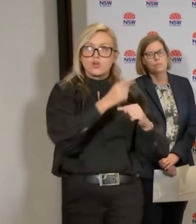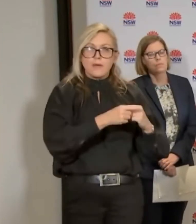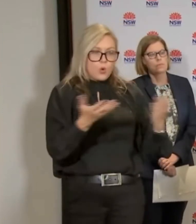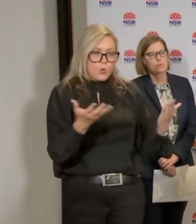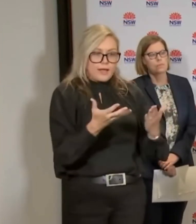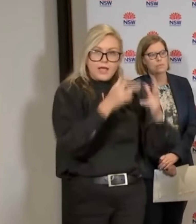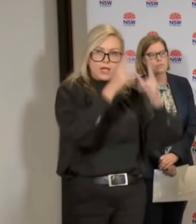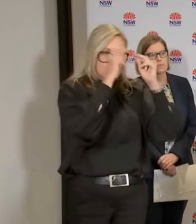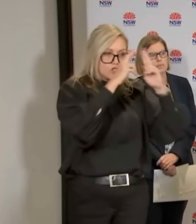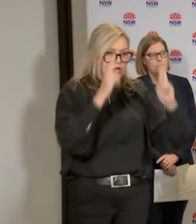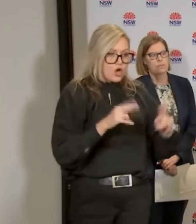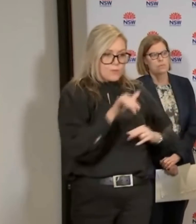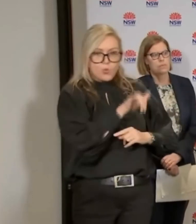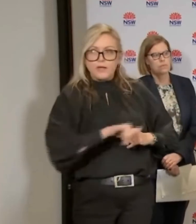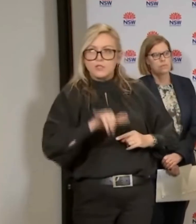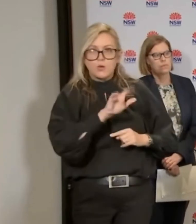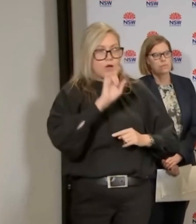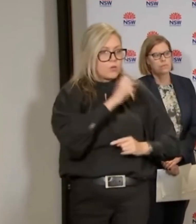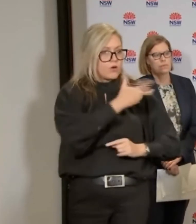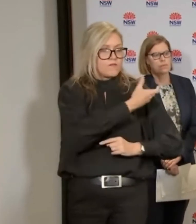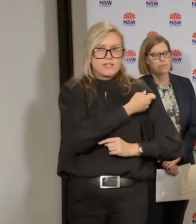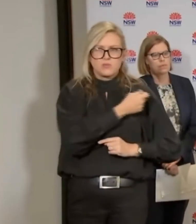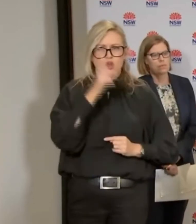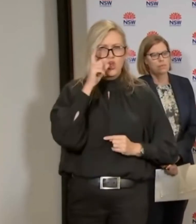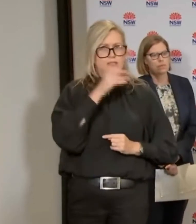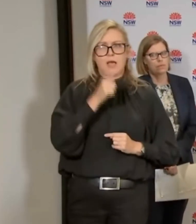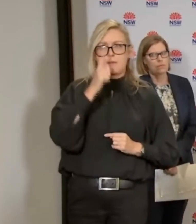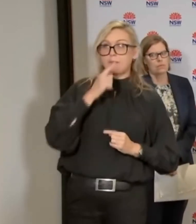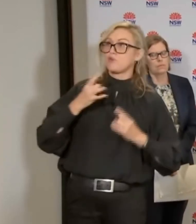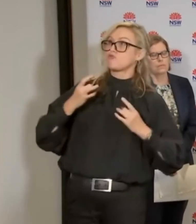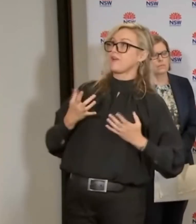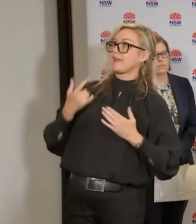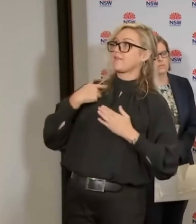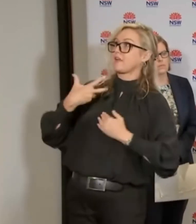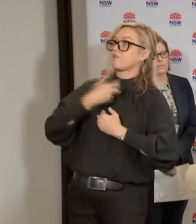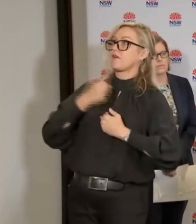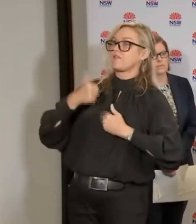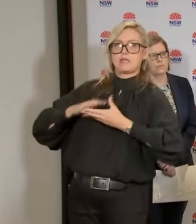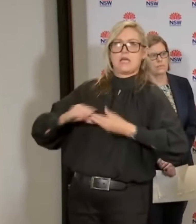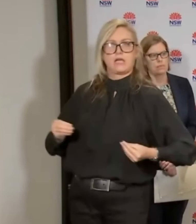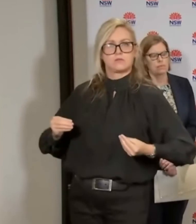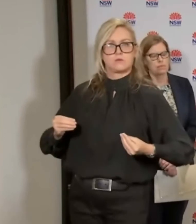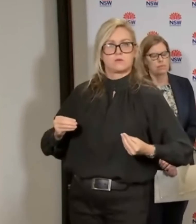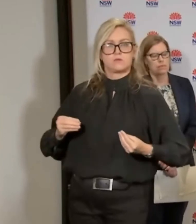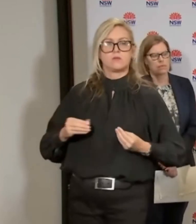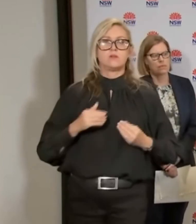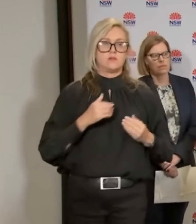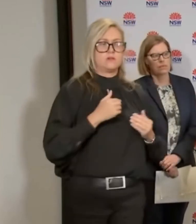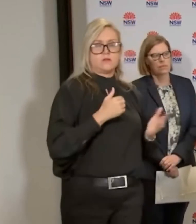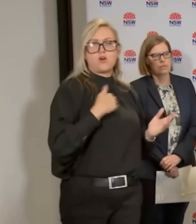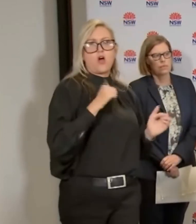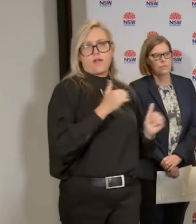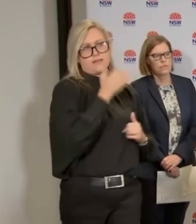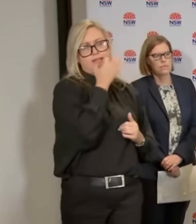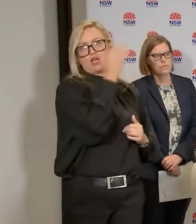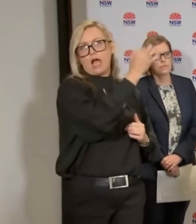all across Sydney that are having them cancelled at the last minute. Well, that puts a lot of stress on. Well, can I say that I have asked our health officials to try and get